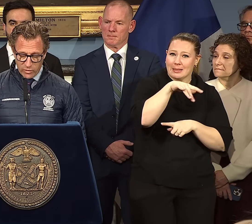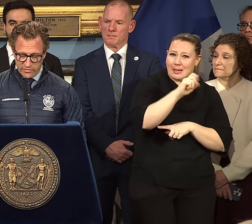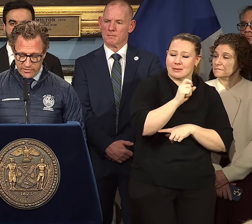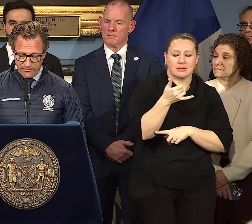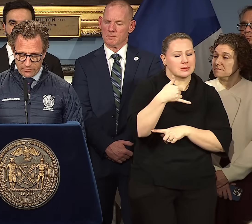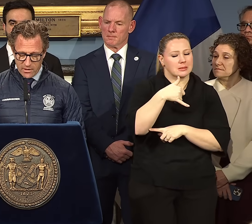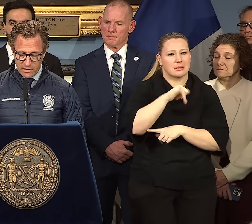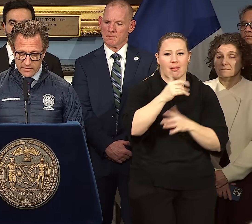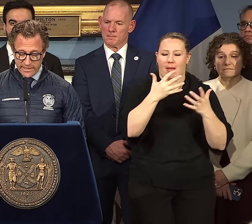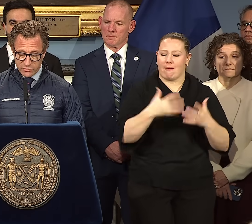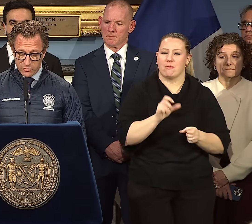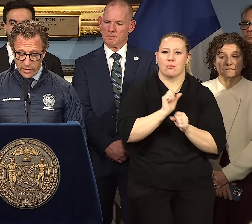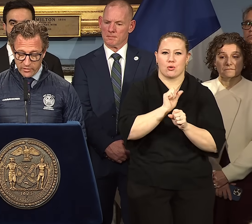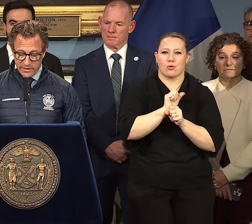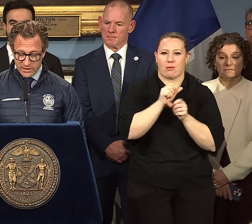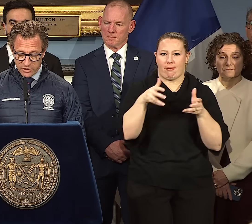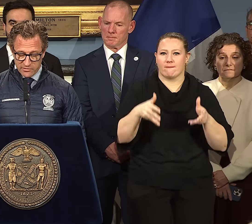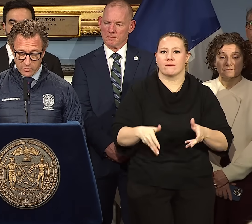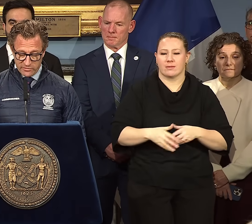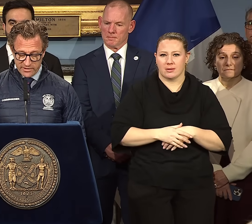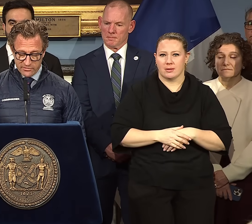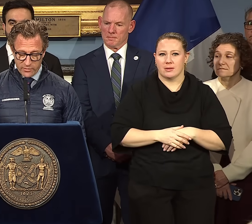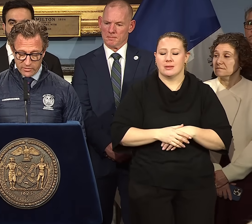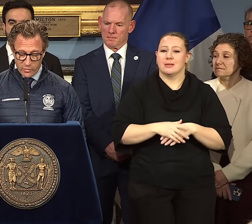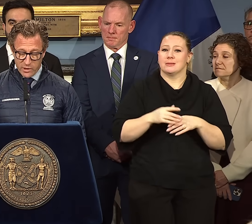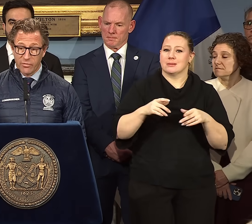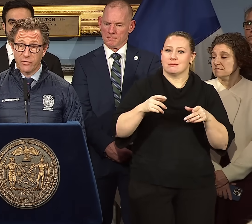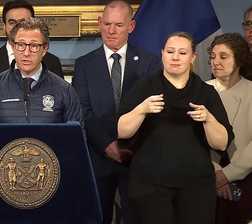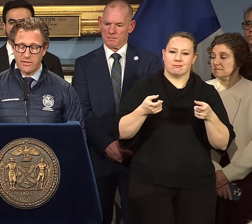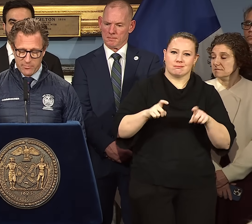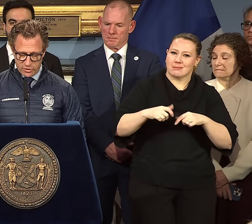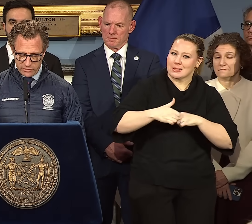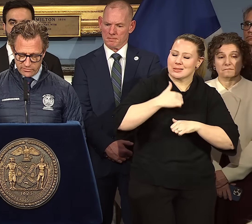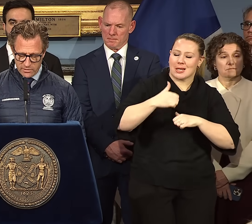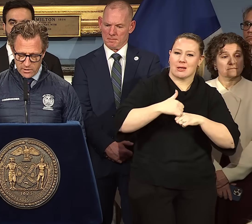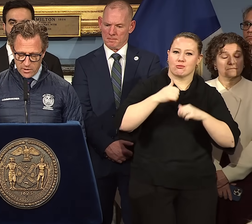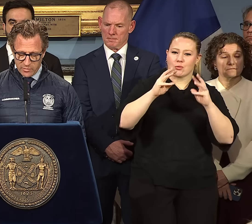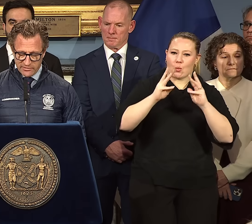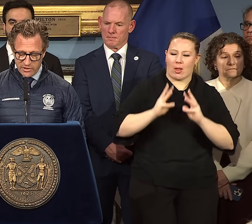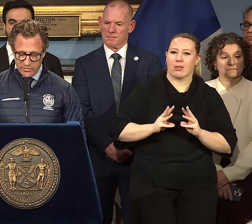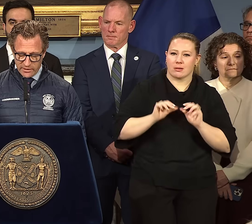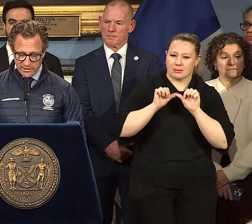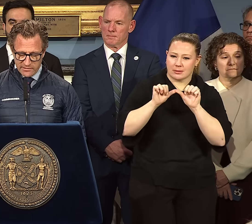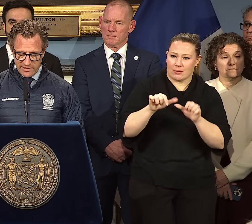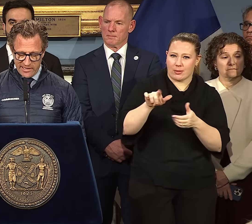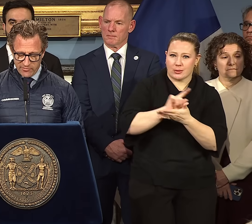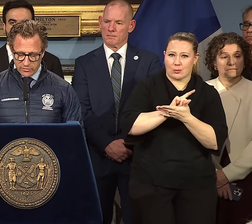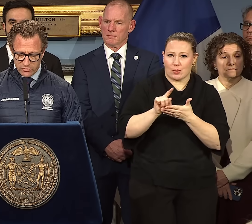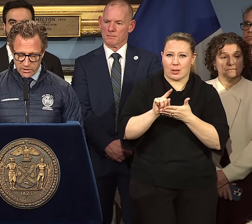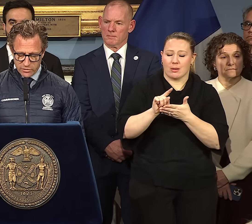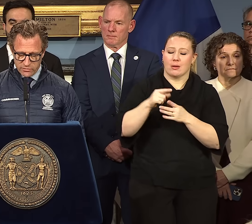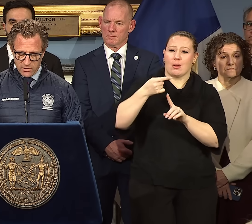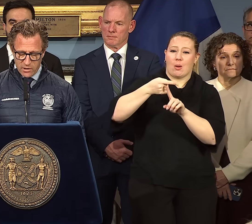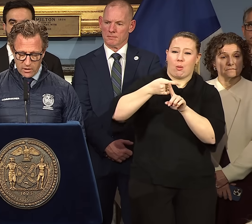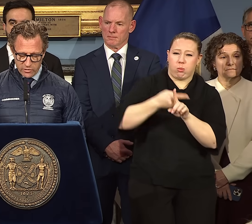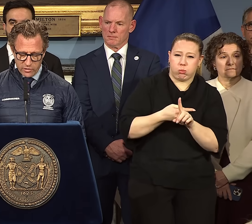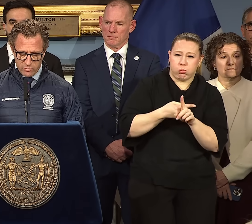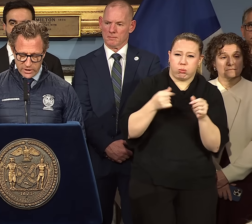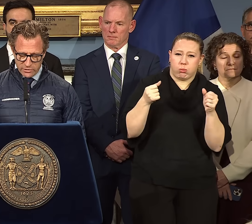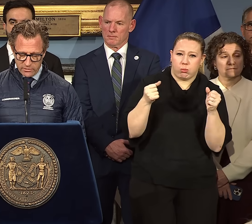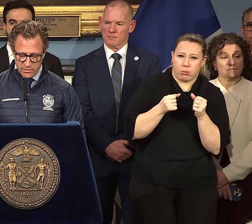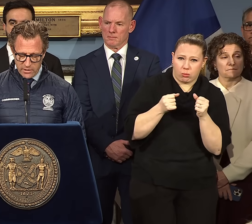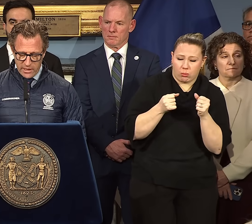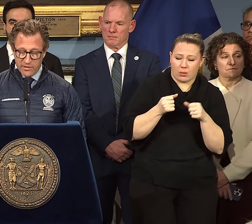lot of work to do. Dangerous weather conditions persist throughout the week with frigid temperatures, placing utilities and infrastructure